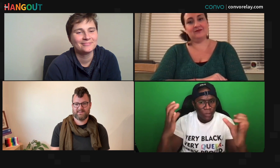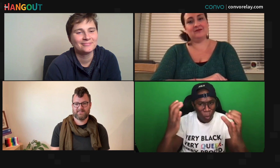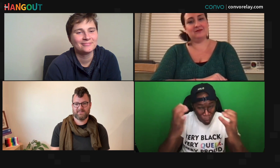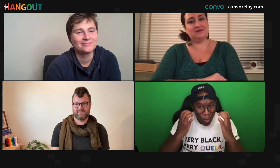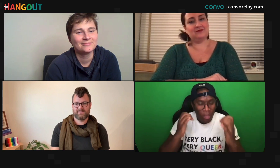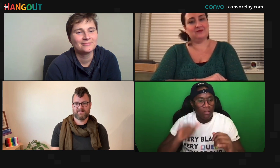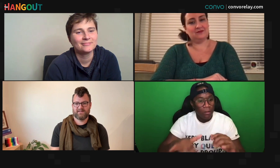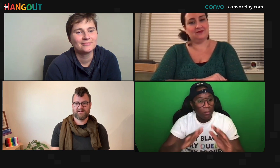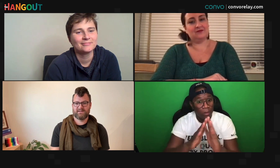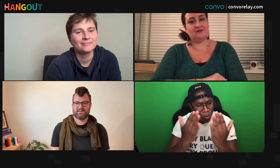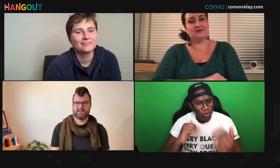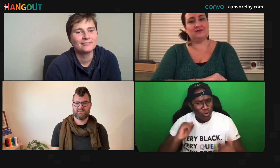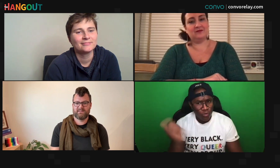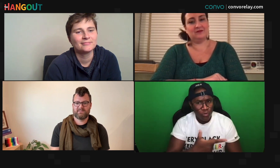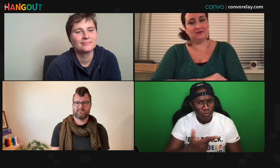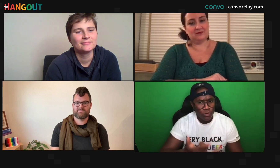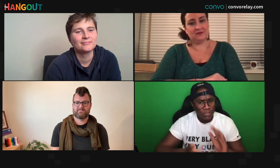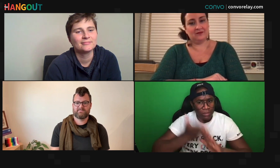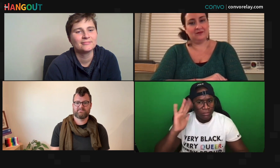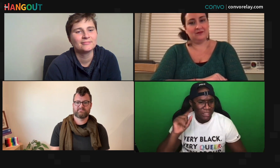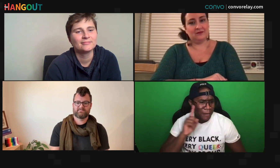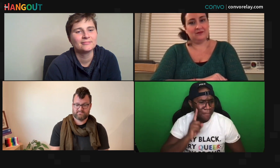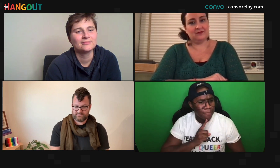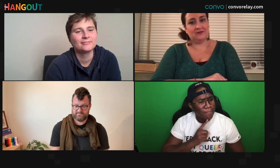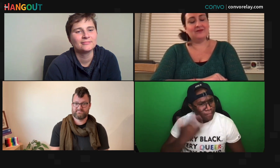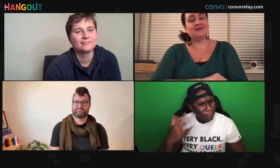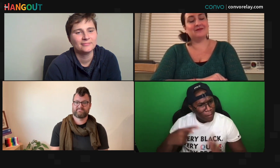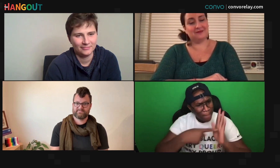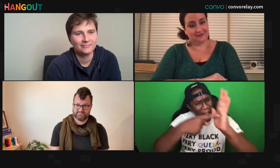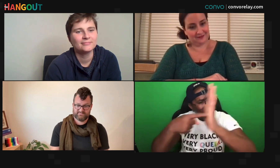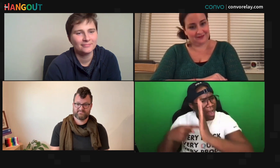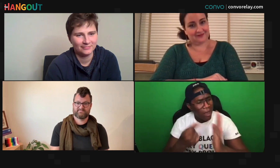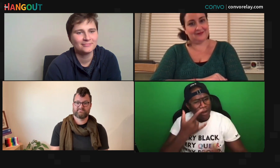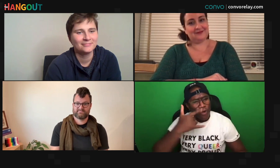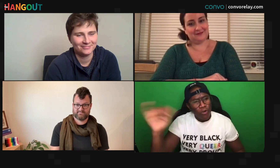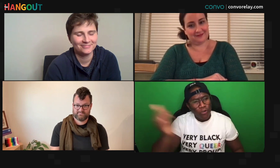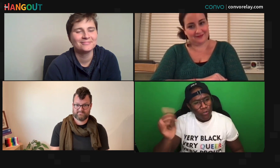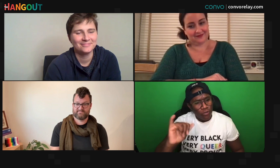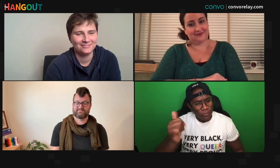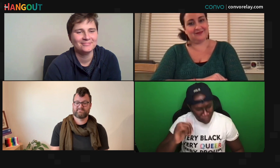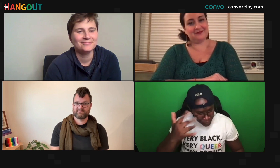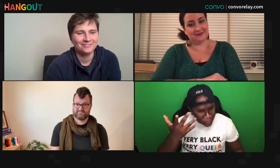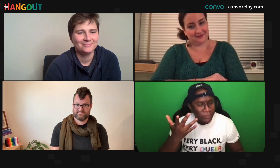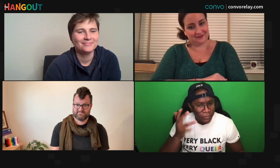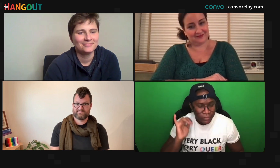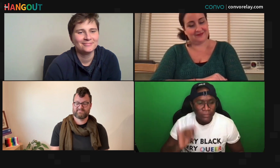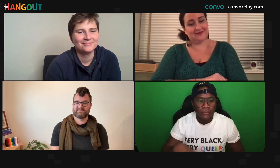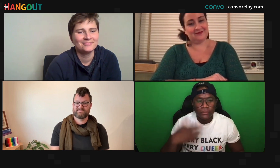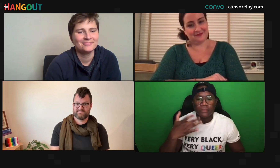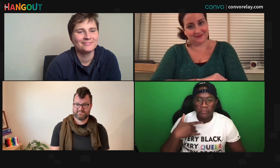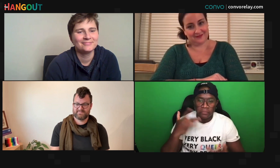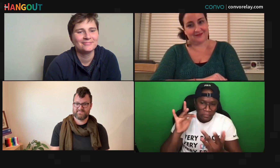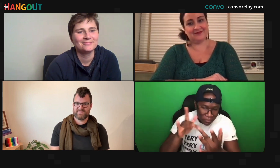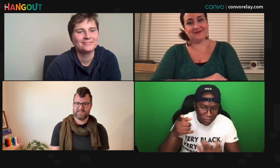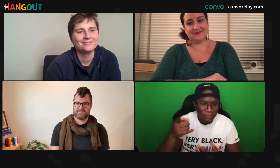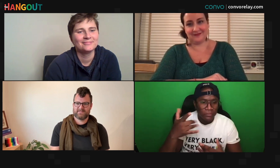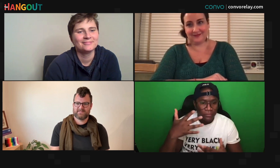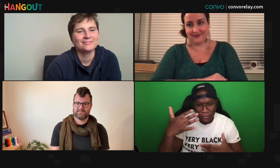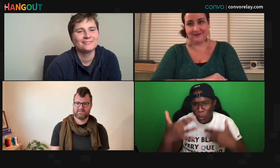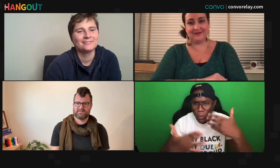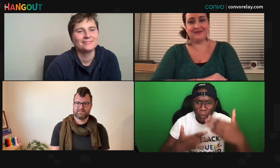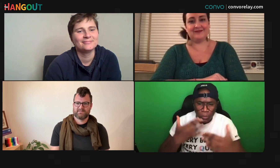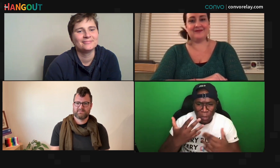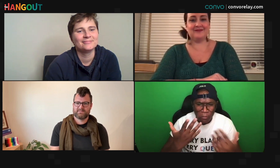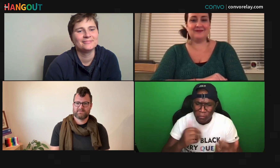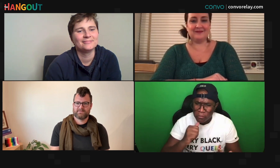publishing company ran by deaf people. And I wanted this book to be printed by a deaf company as well. That would